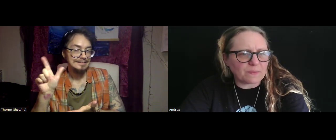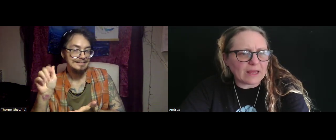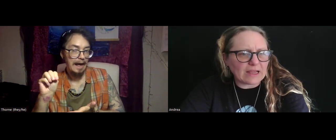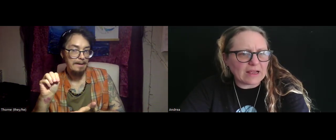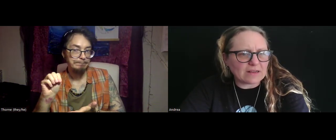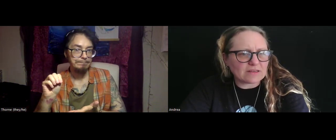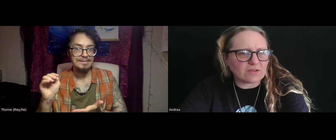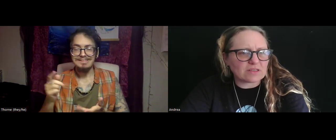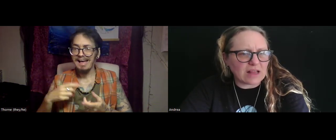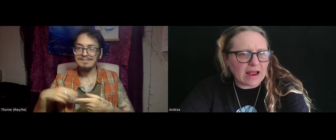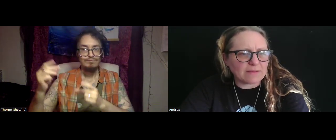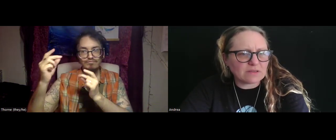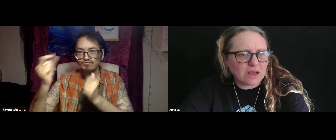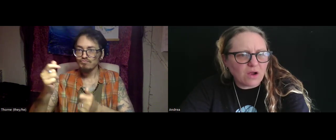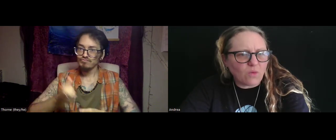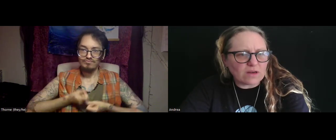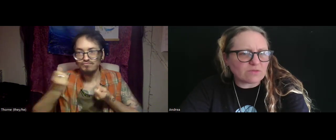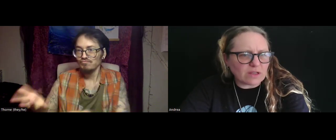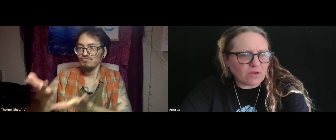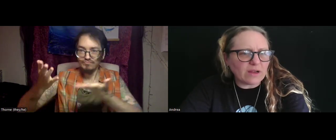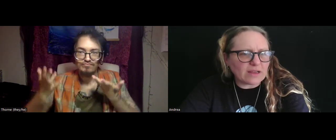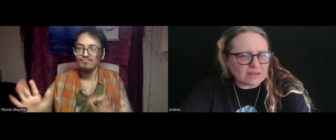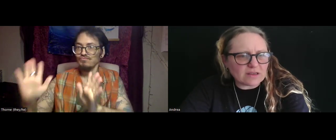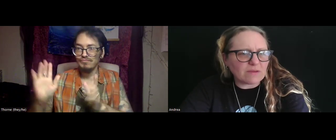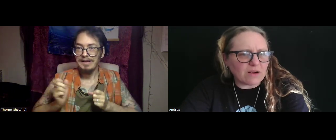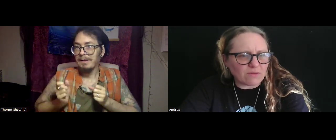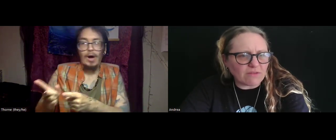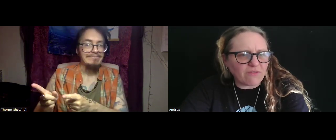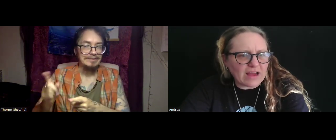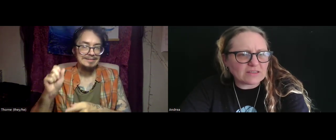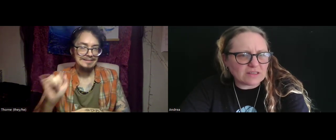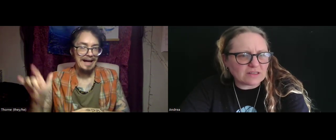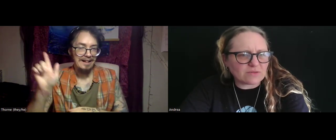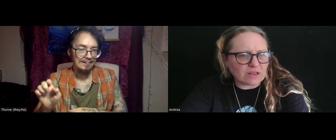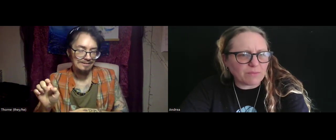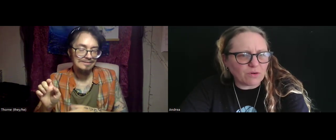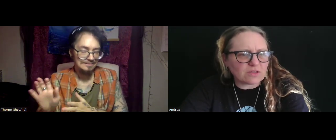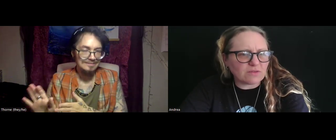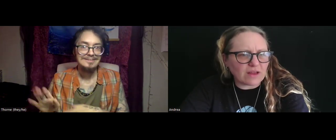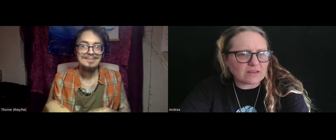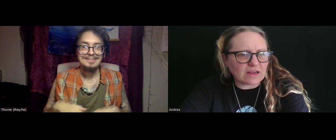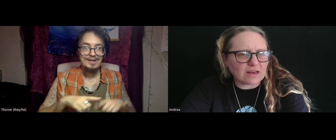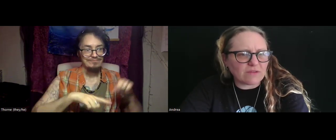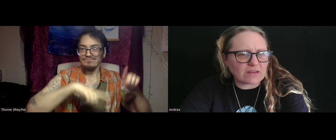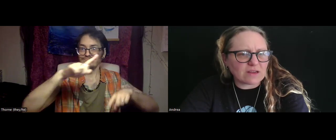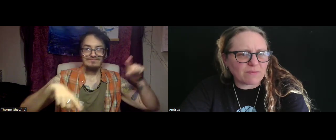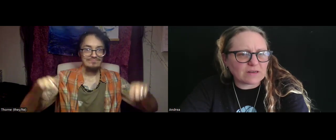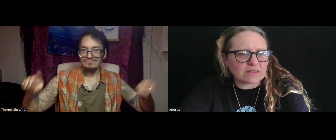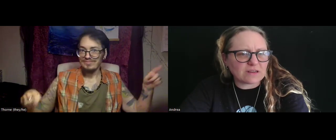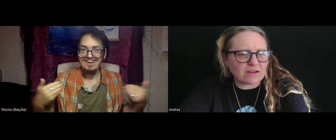like ASL slams where it's really quick and it's coming out really fast and it's really impulsive, that kind of extemporaneous style.